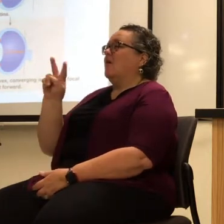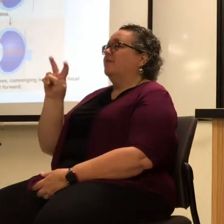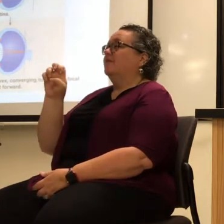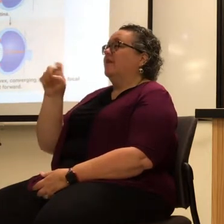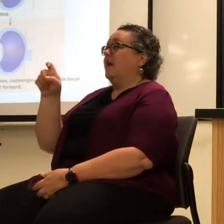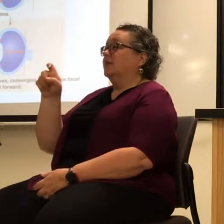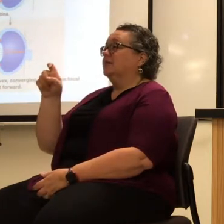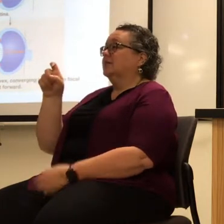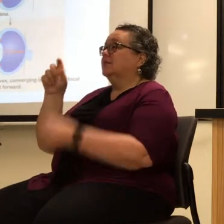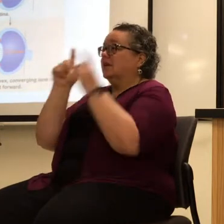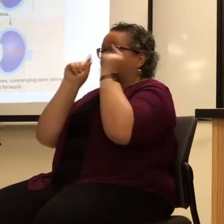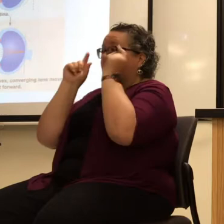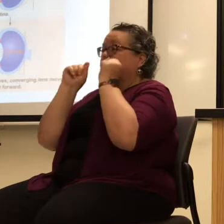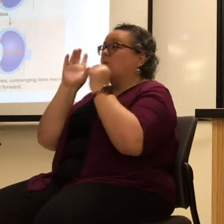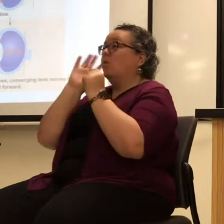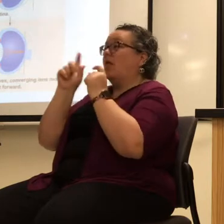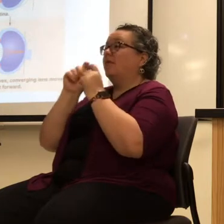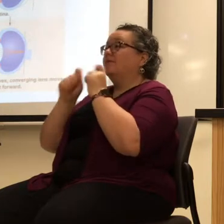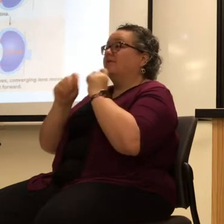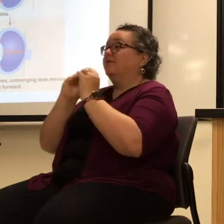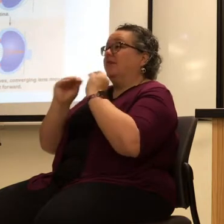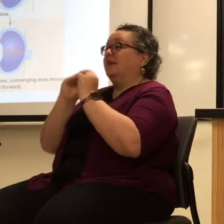corrects vision for